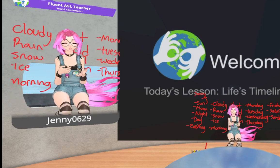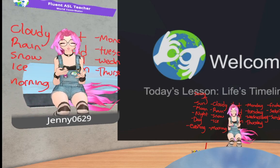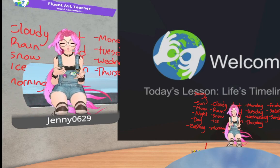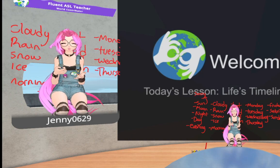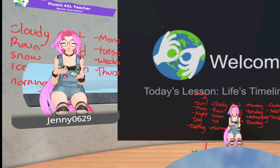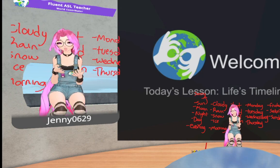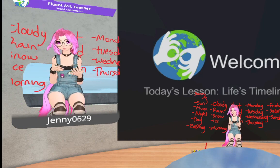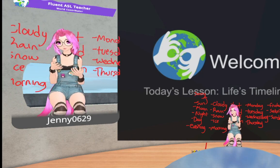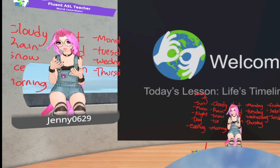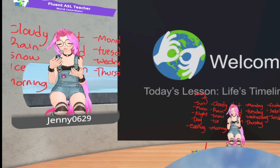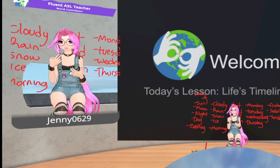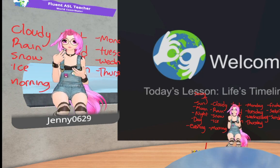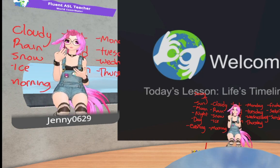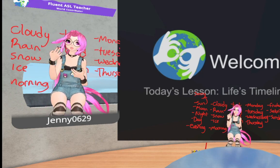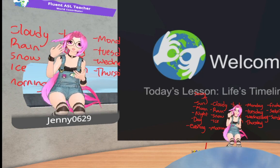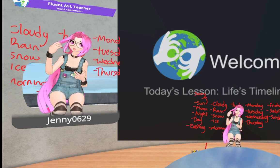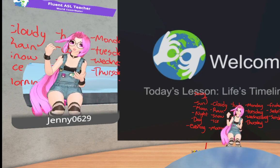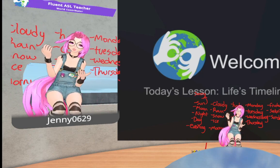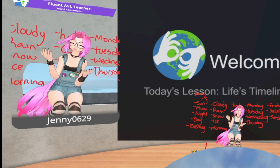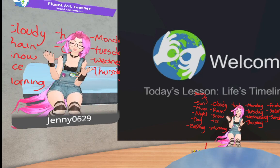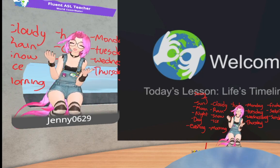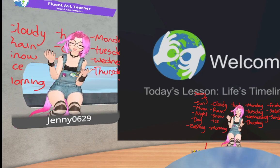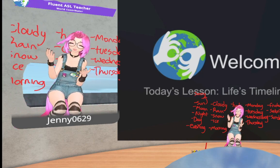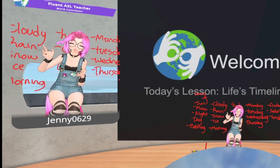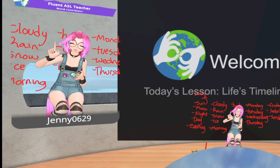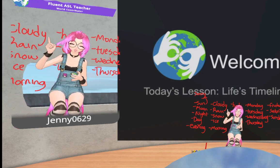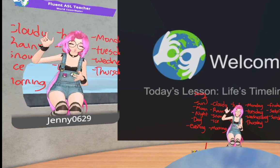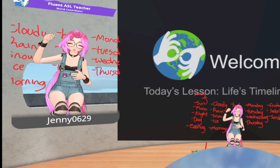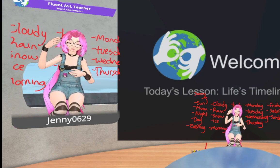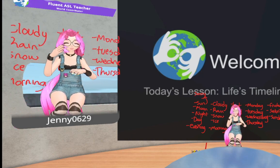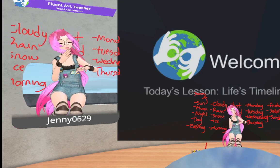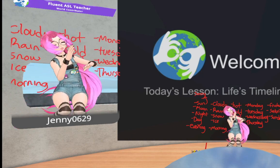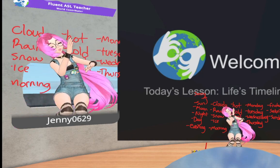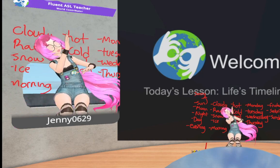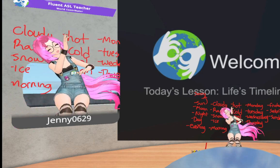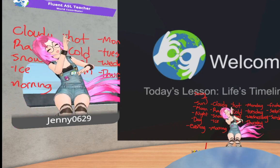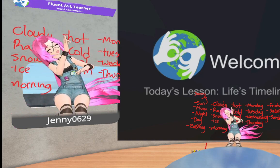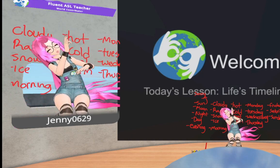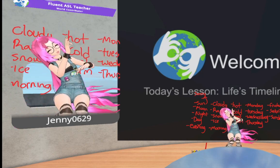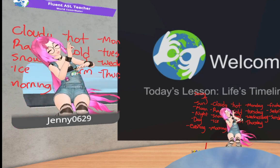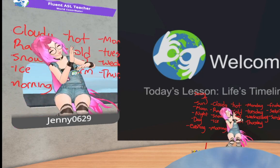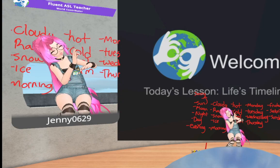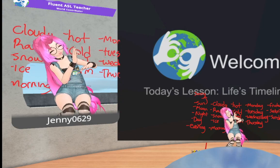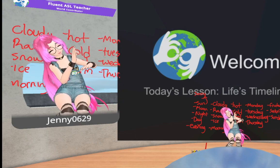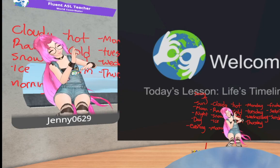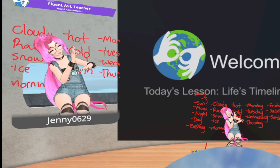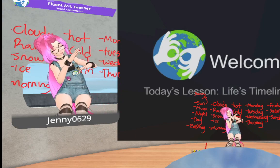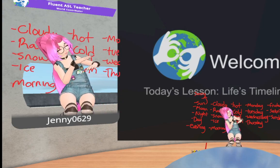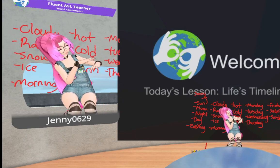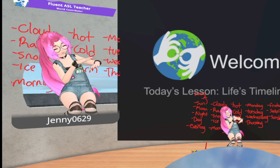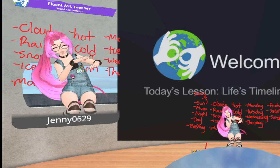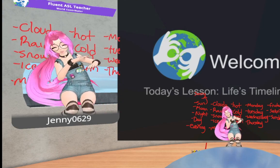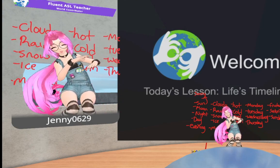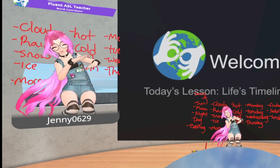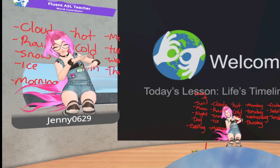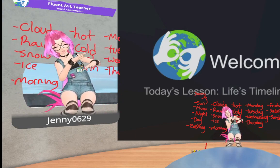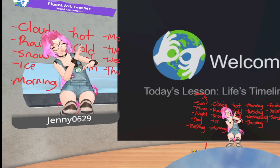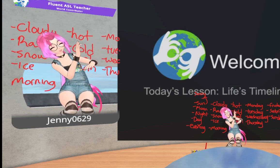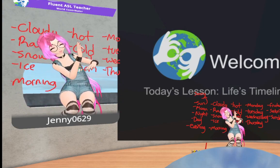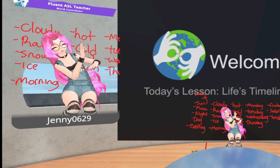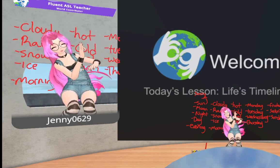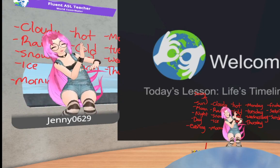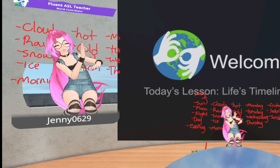point, like somebody was like, oh, go look outside and like, where's the sun? And you could say like, oh, it's about here. Like, here's